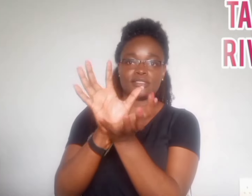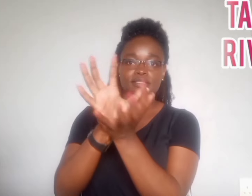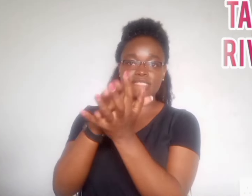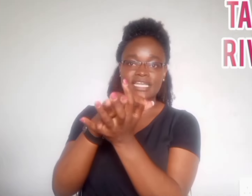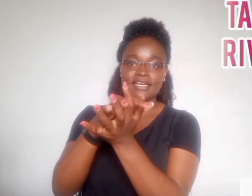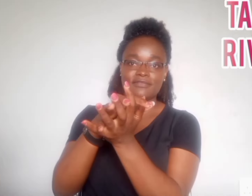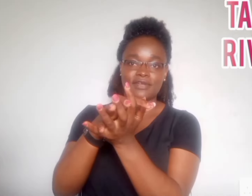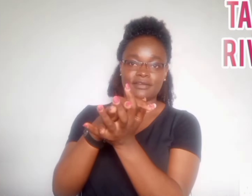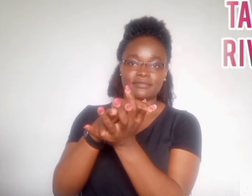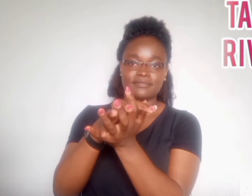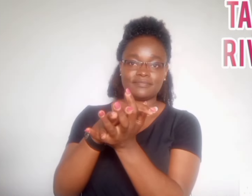Tana River.